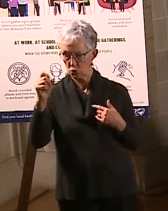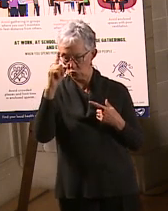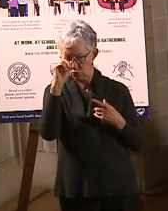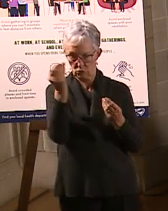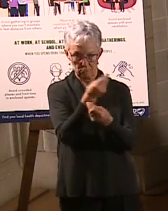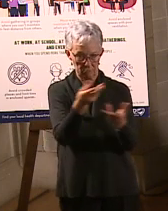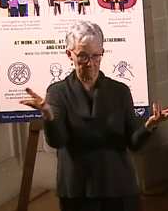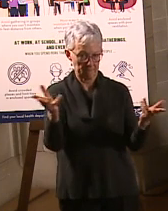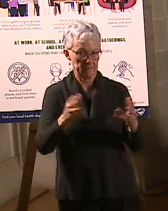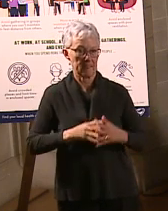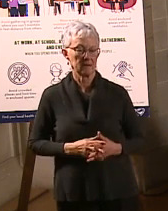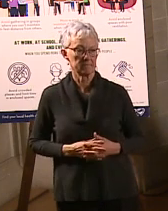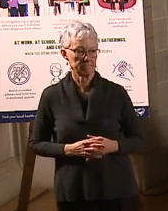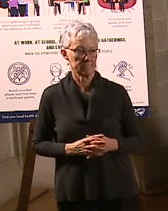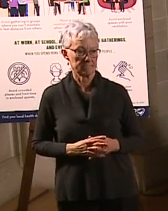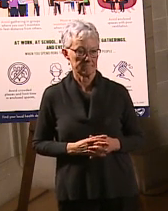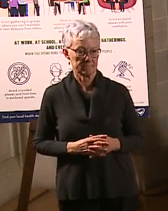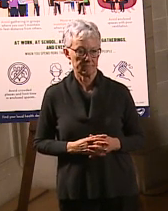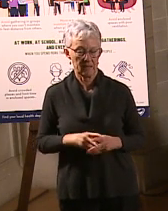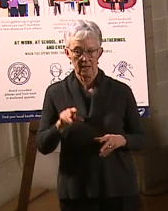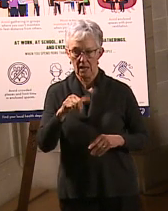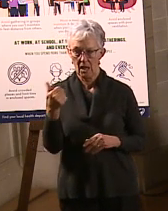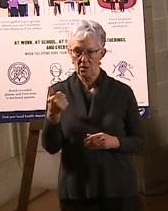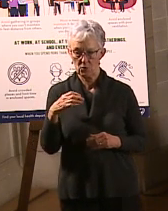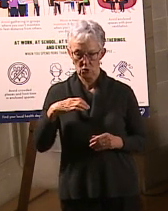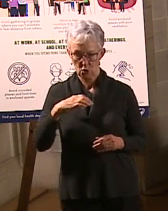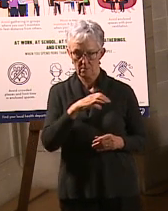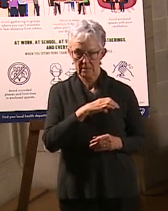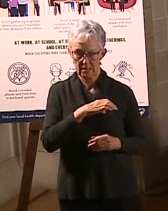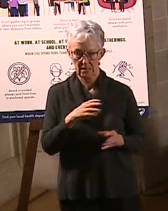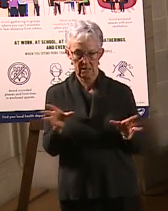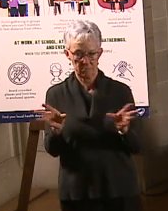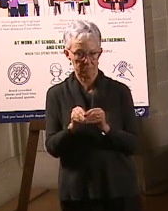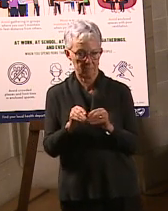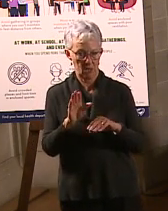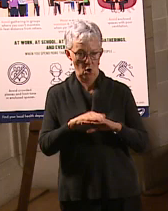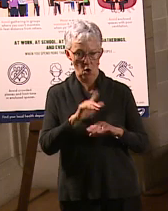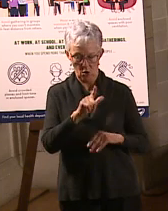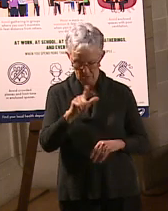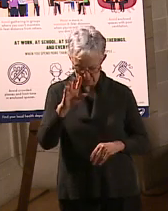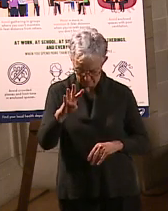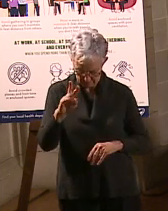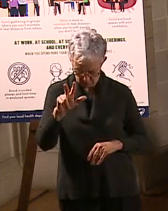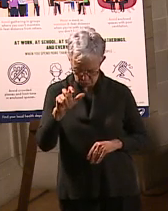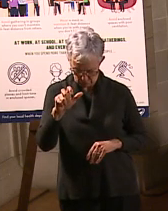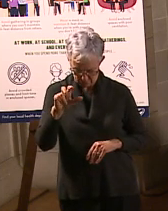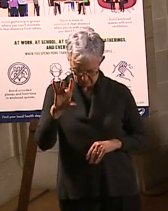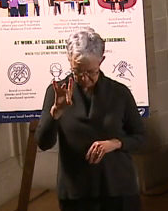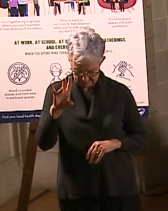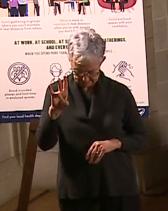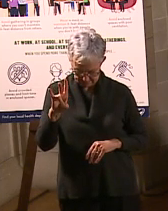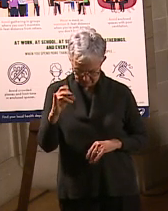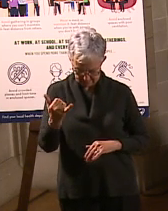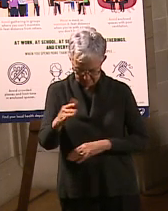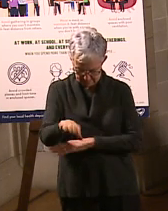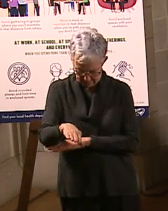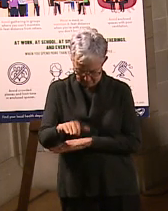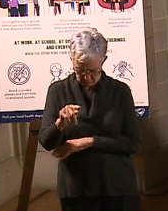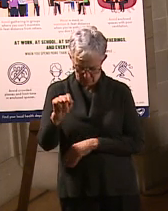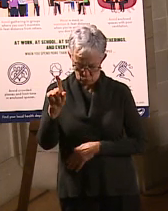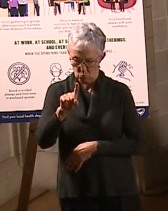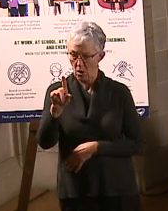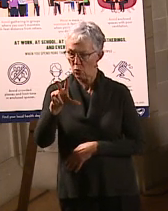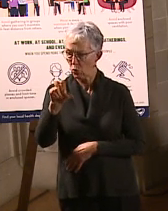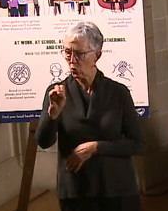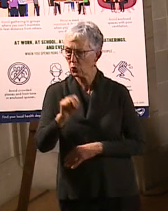will also have a Revenue Committee hearing on LB 387 this Friday at 1:30 p.m. Central Time. So with